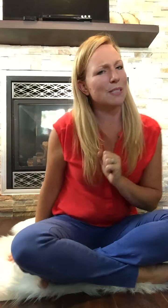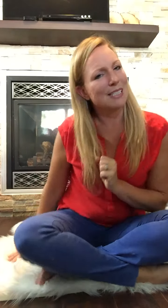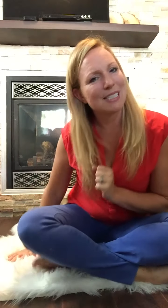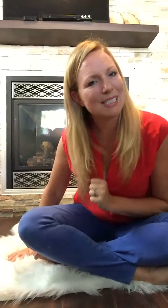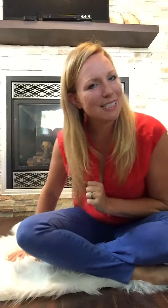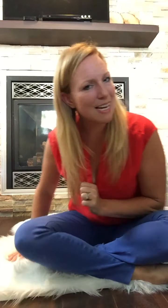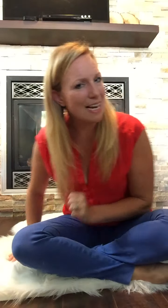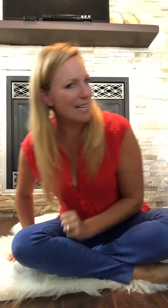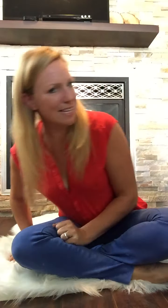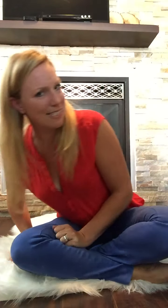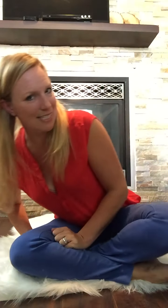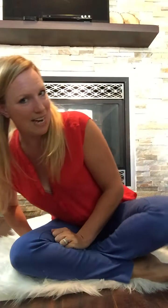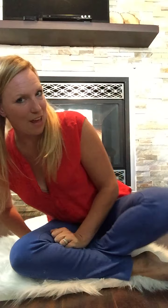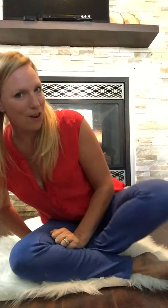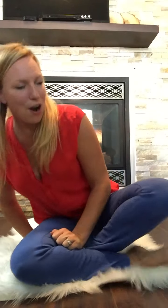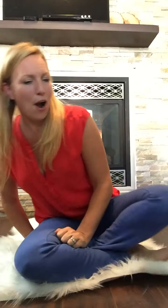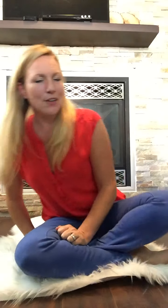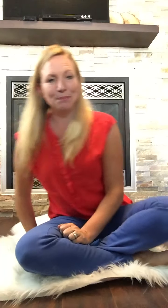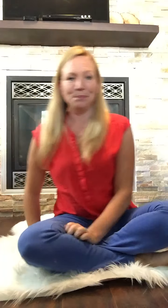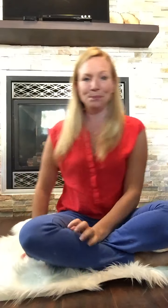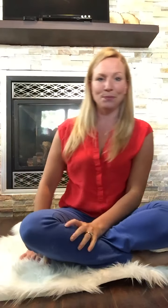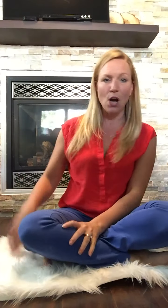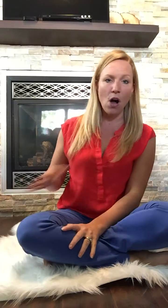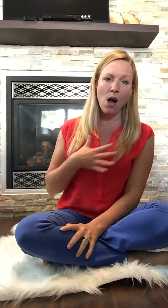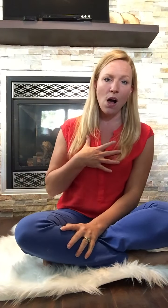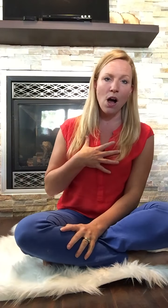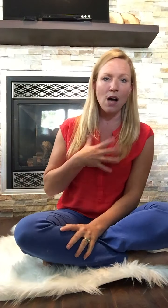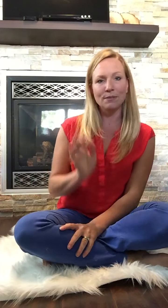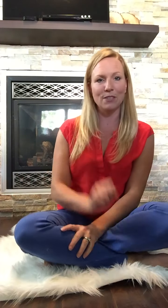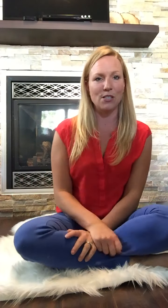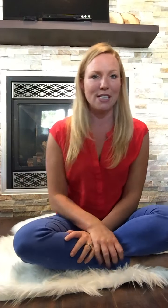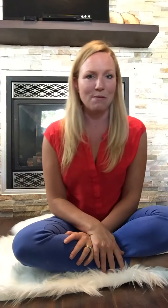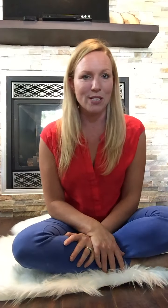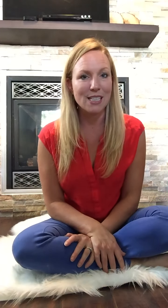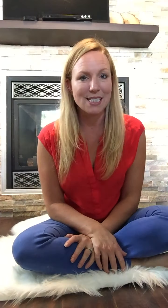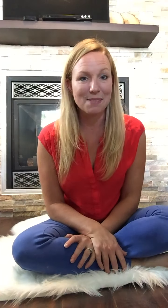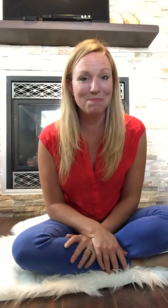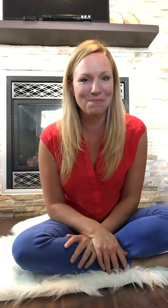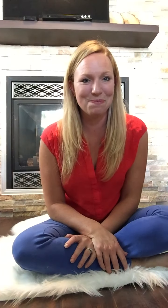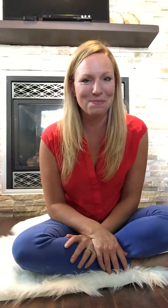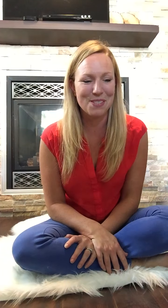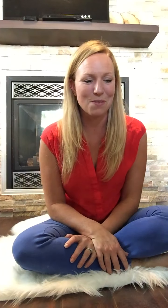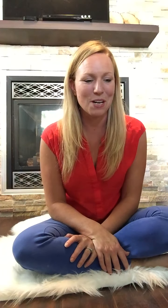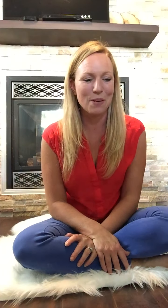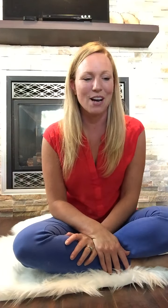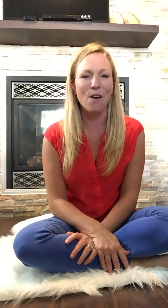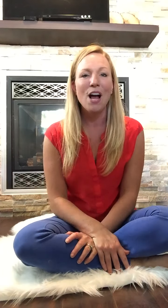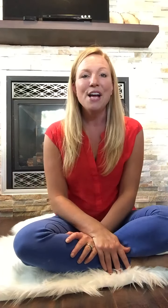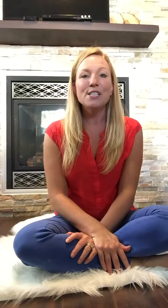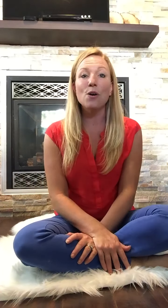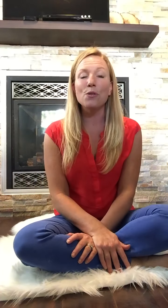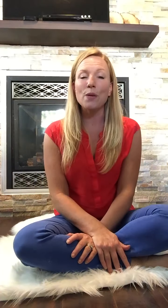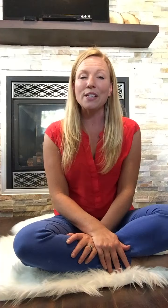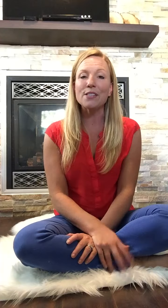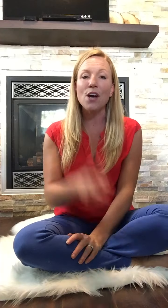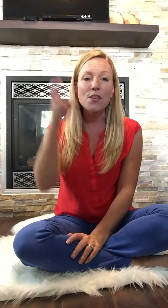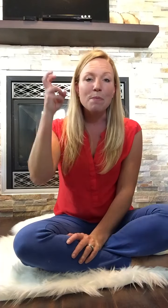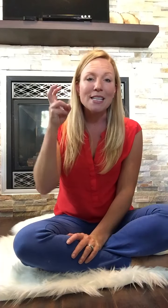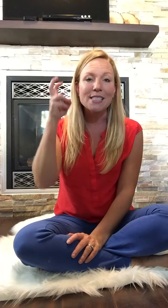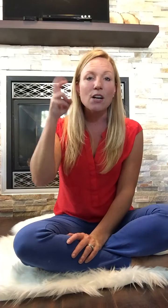will sing this together with our singing voices. So here we go. So the wheels on the bus